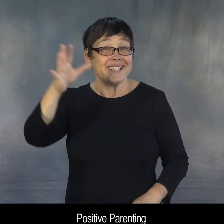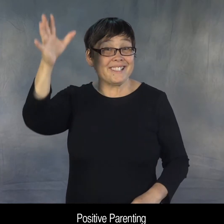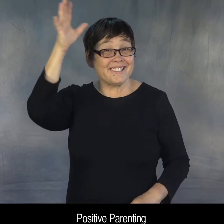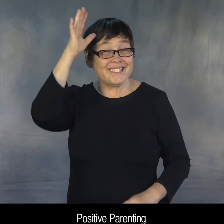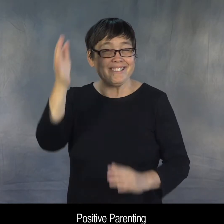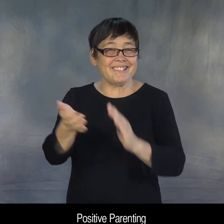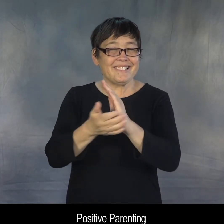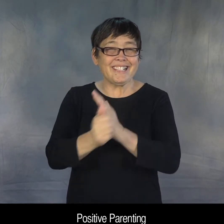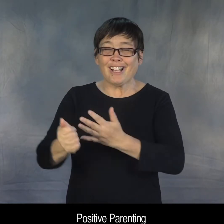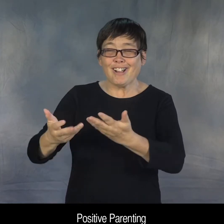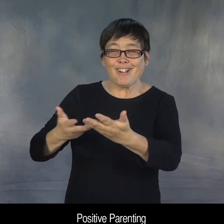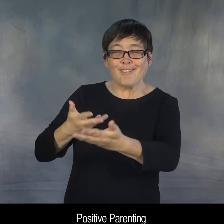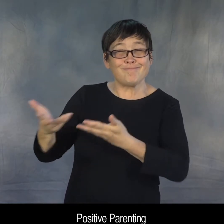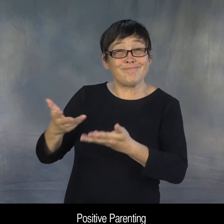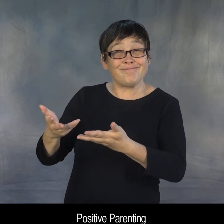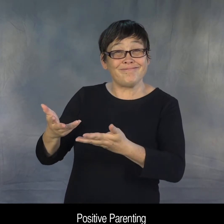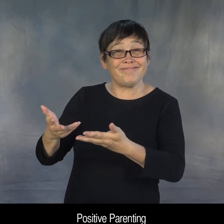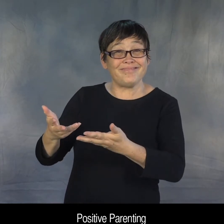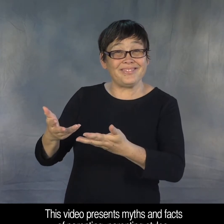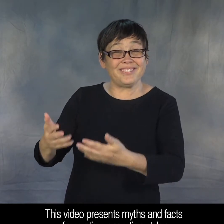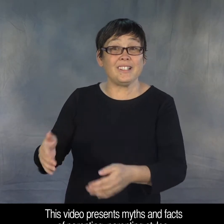Positive parenting.